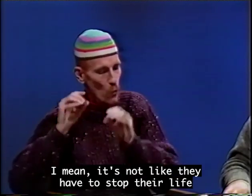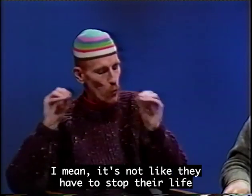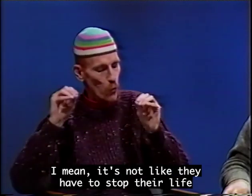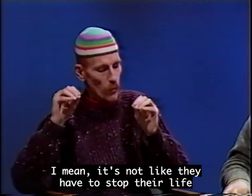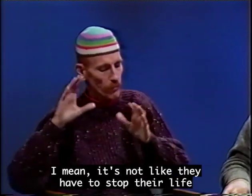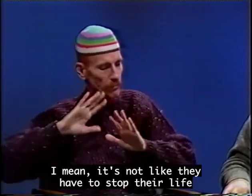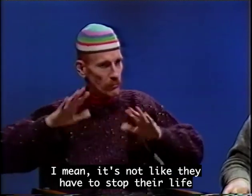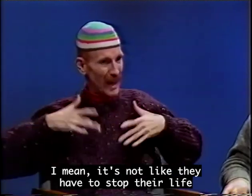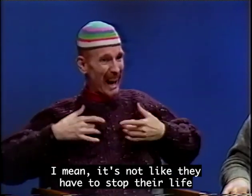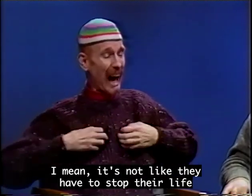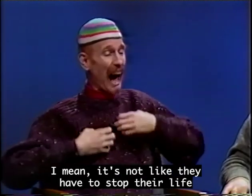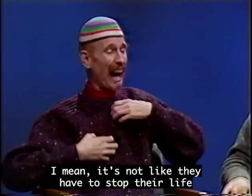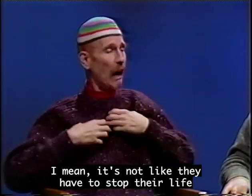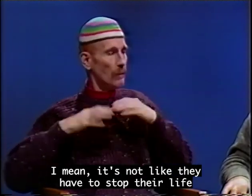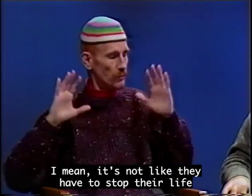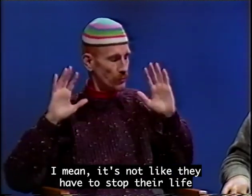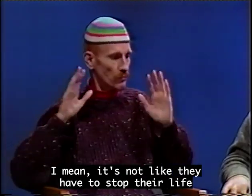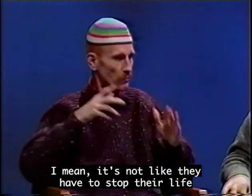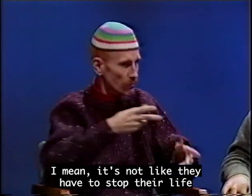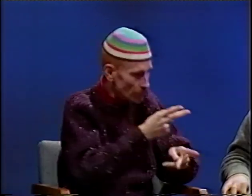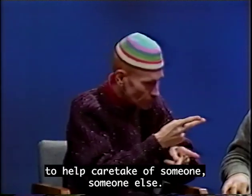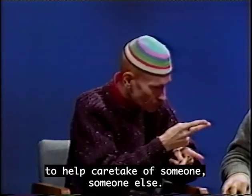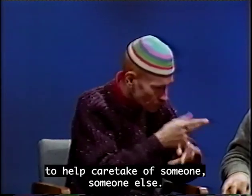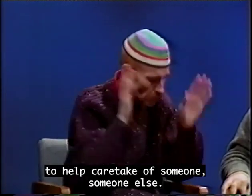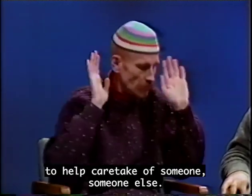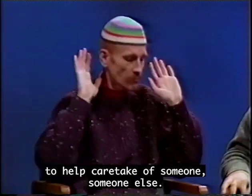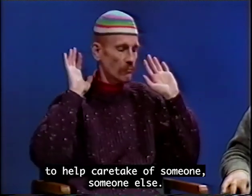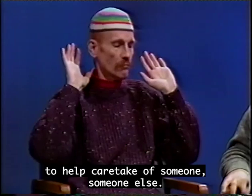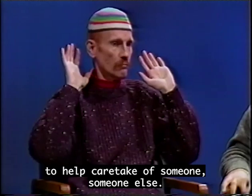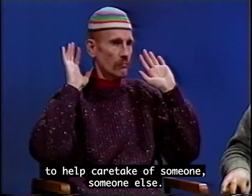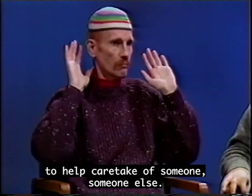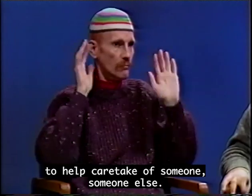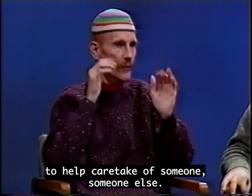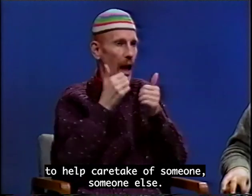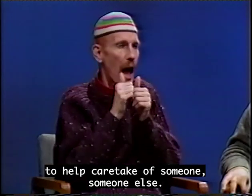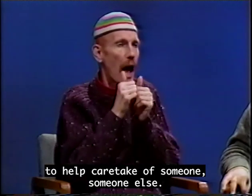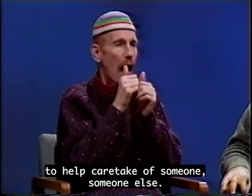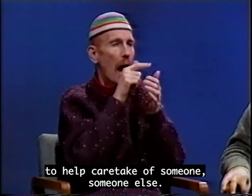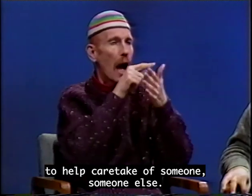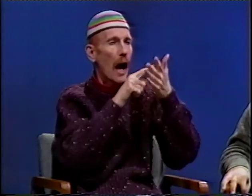mean, it's not like they have to stop their life to help caretake of someone else.